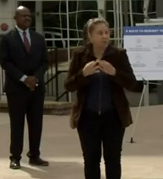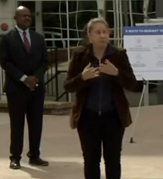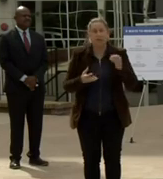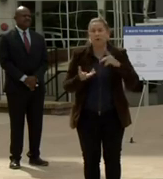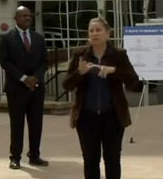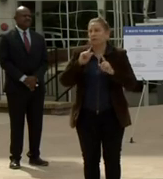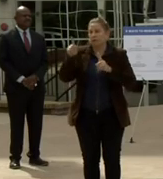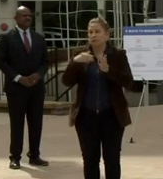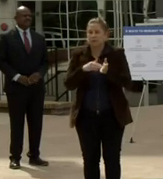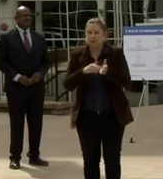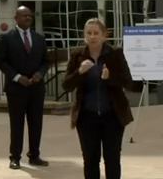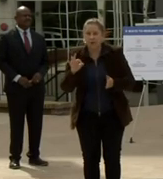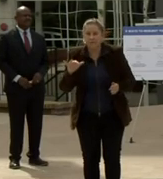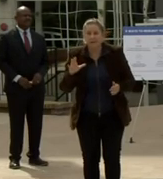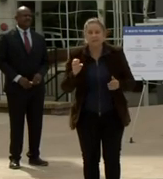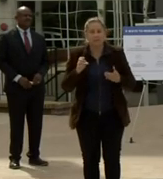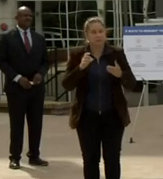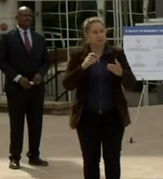essential work.